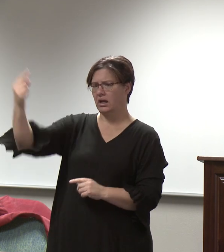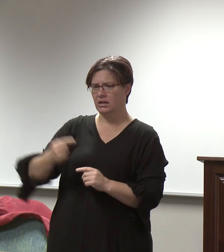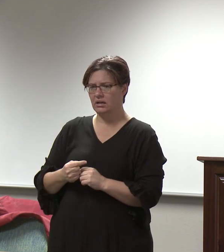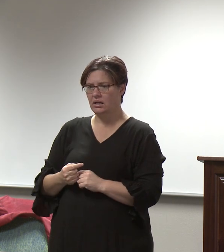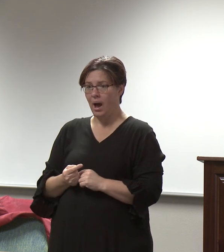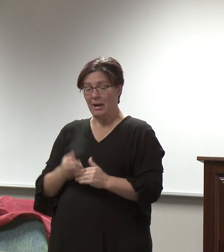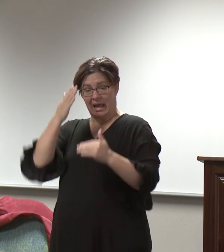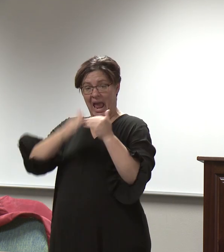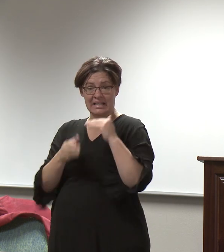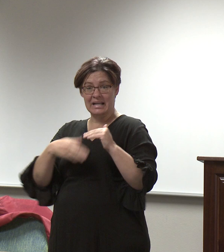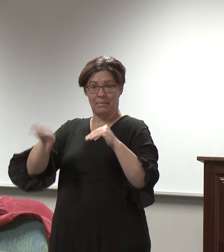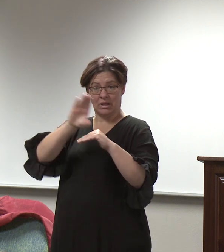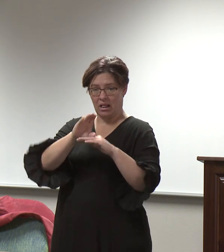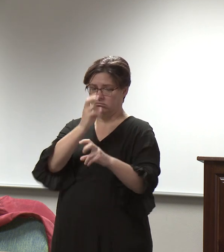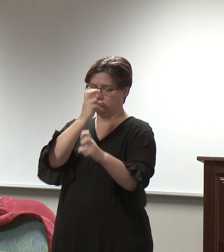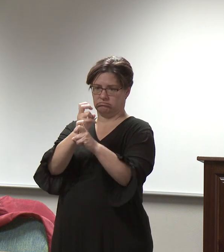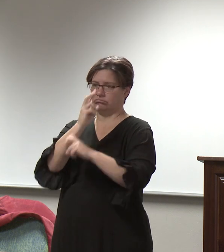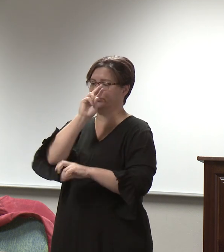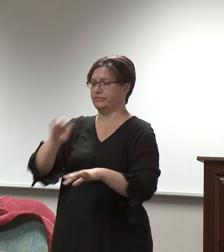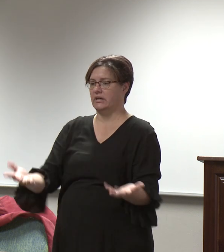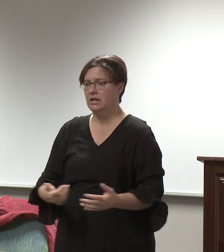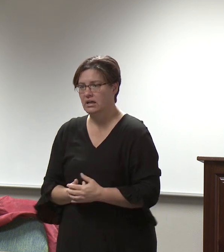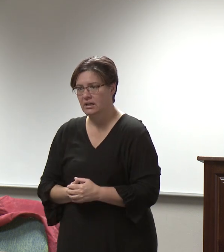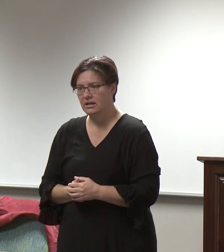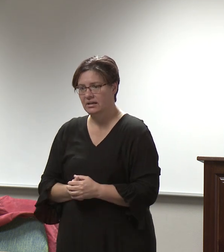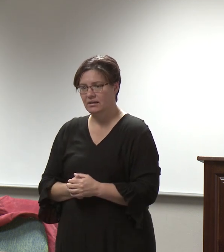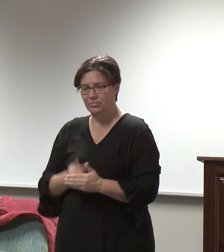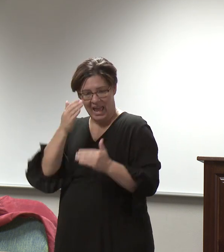end of capitalism is difficult. Well, the end of the world is